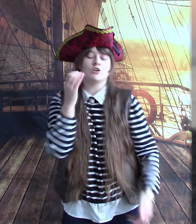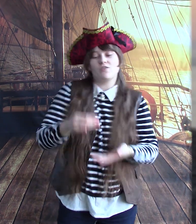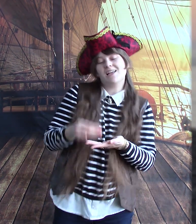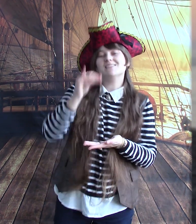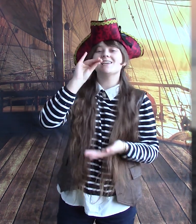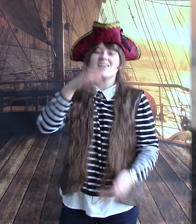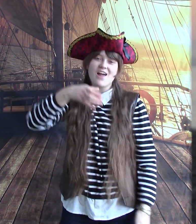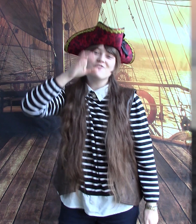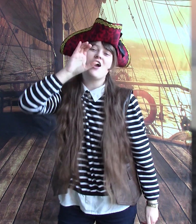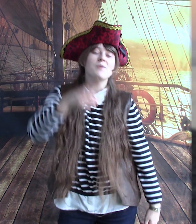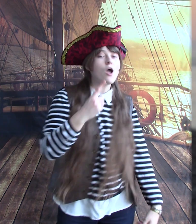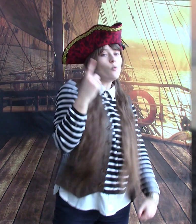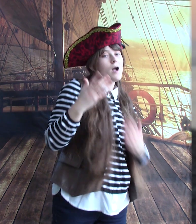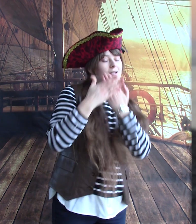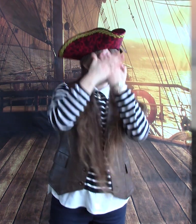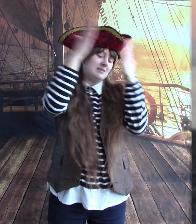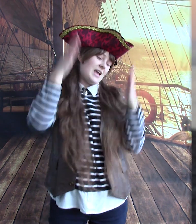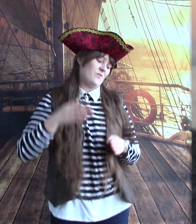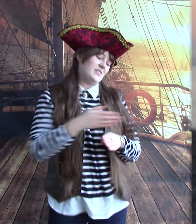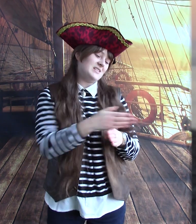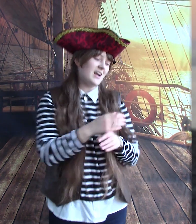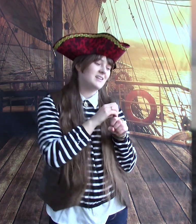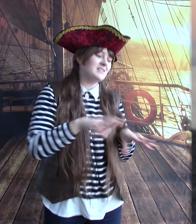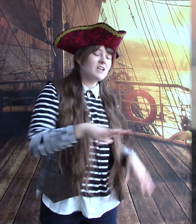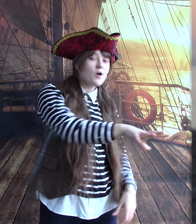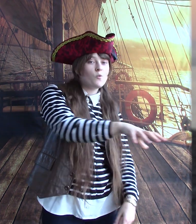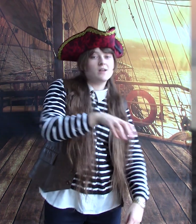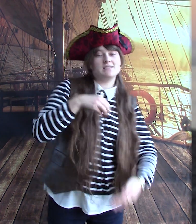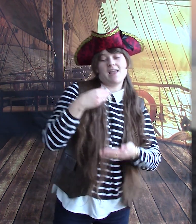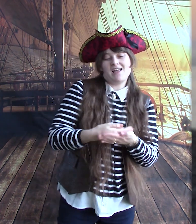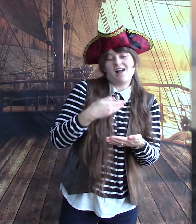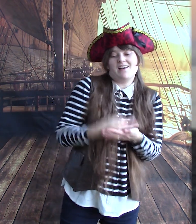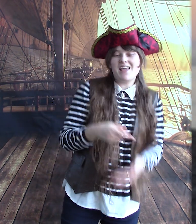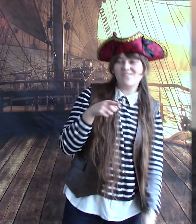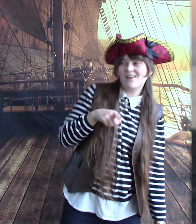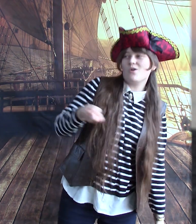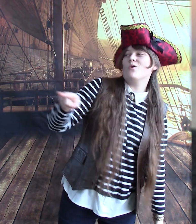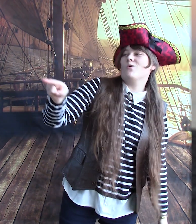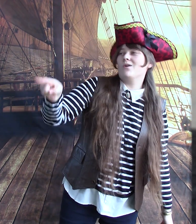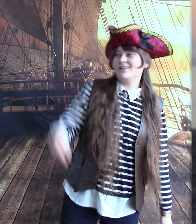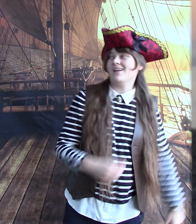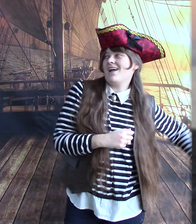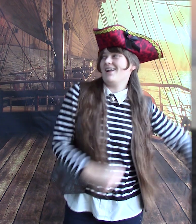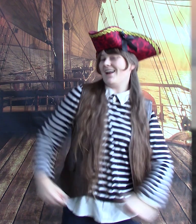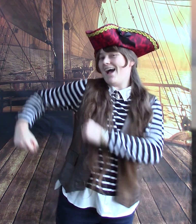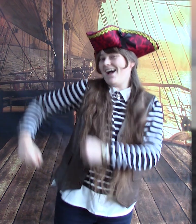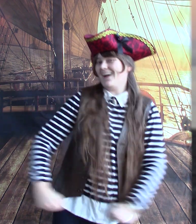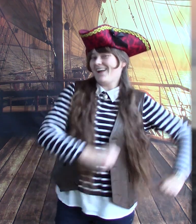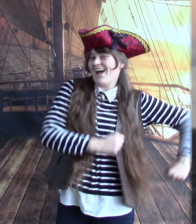sugar and tea and rum One day when the tonguing is done We'll take our leave and go Da-da